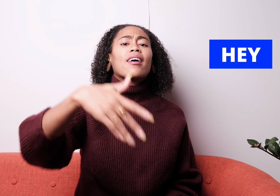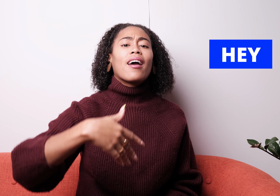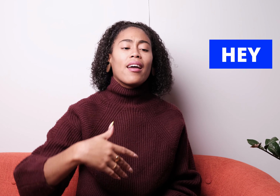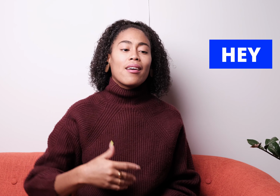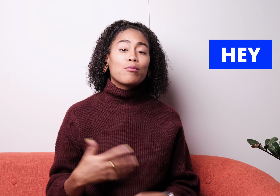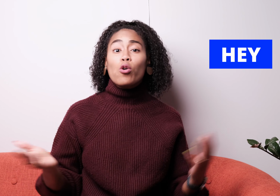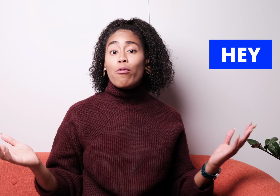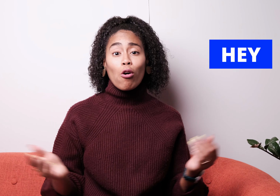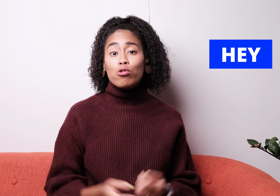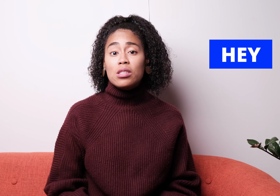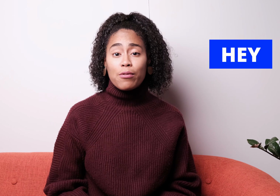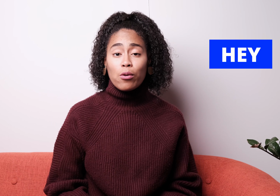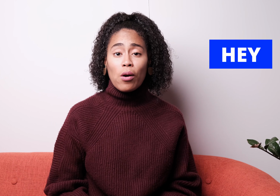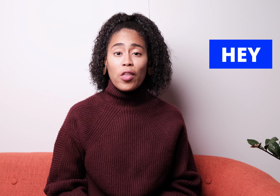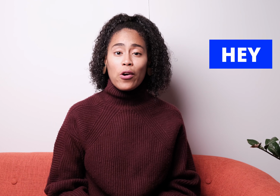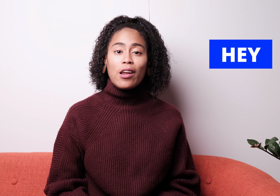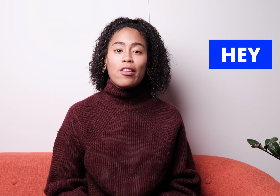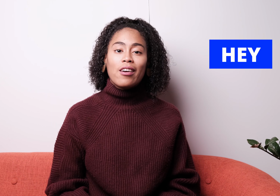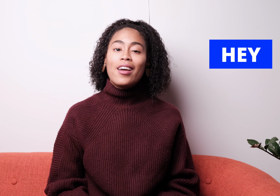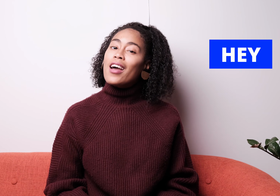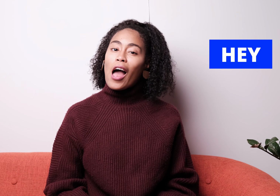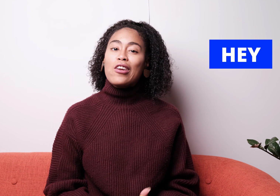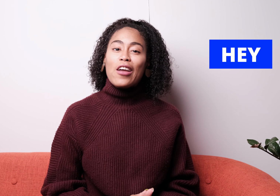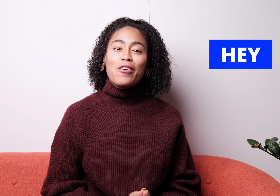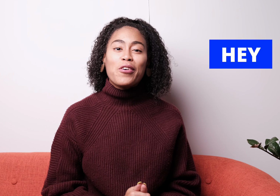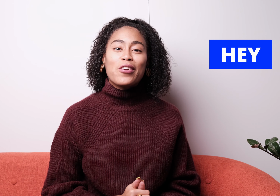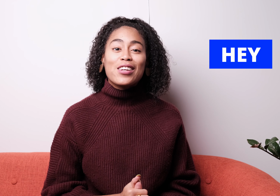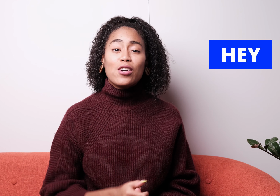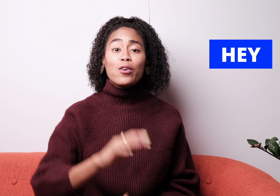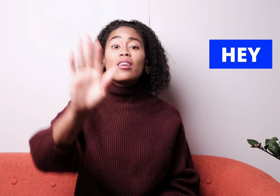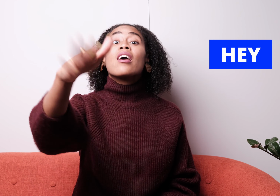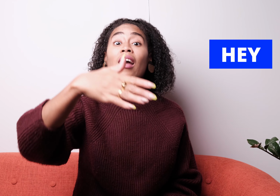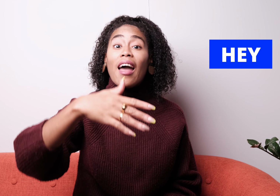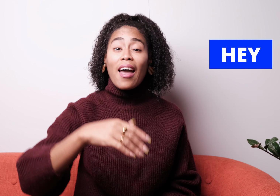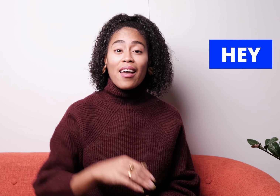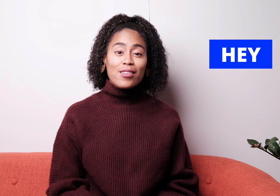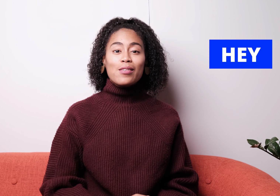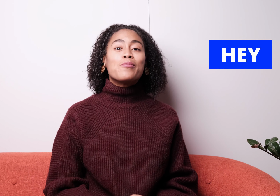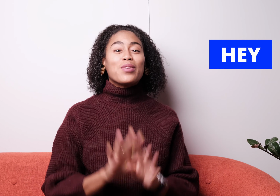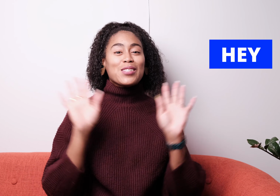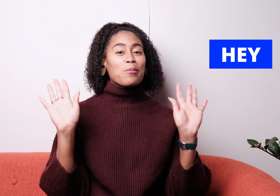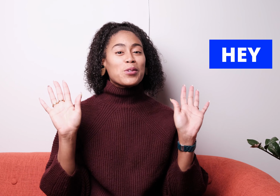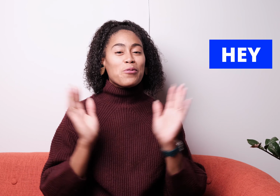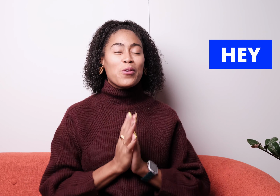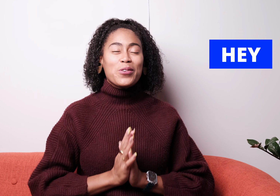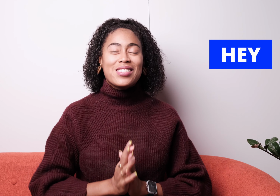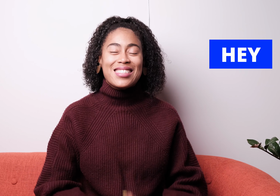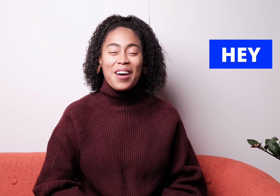hey. I'm sure we've all used it for one thing or another. I don't know how you're going to feel when your kids start going, hey. But it's up to you if you want to use this sign with